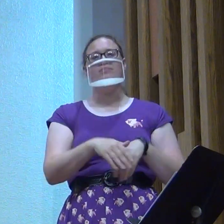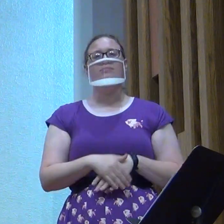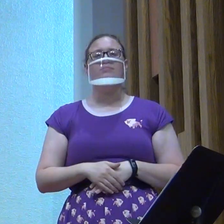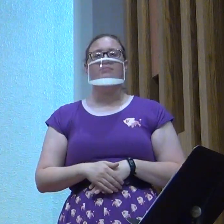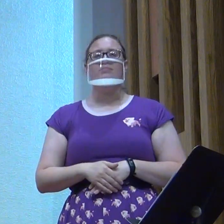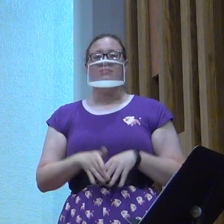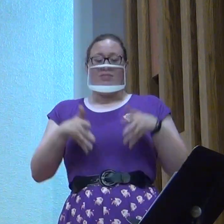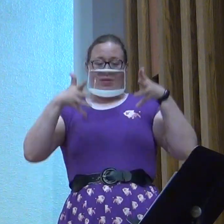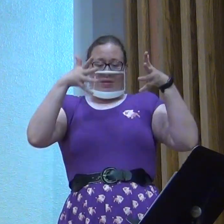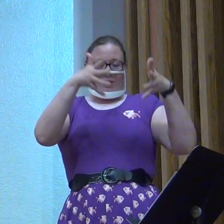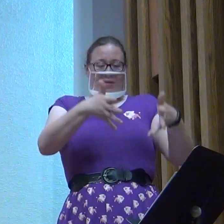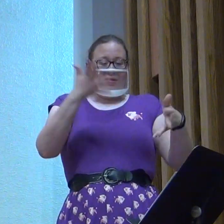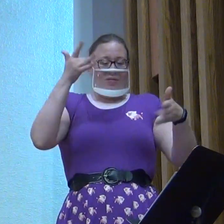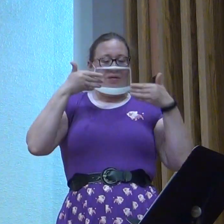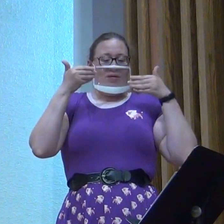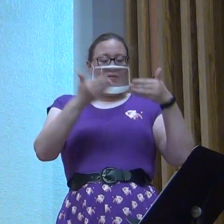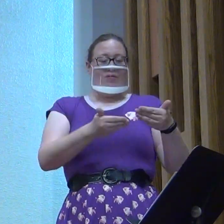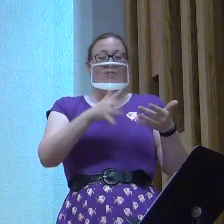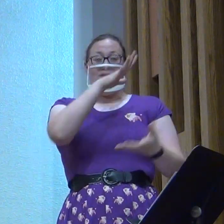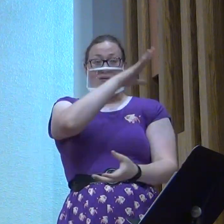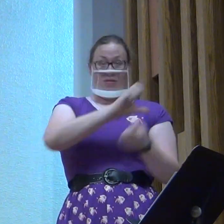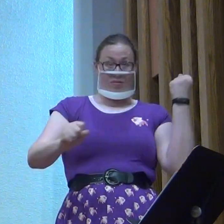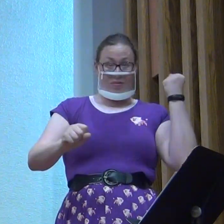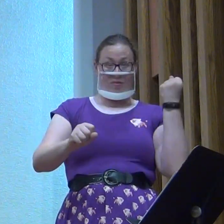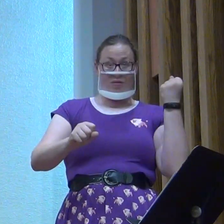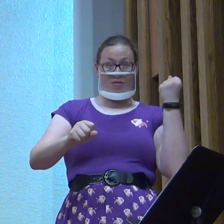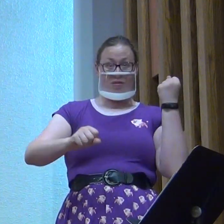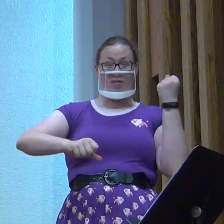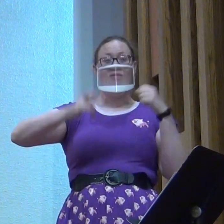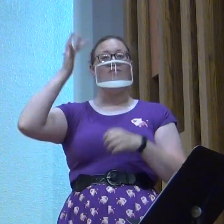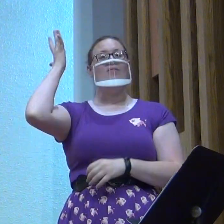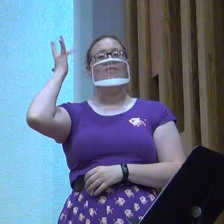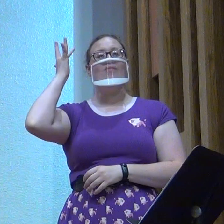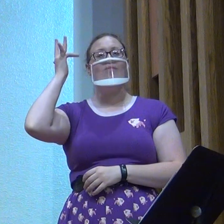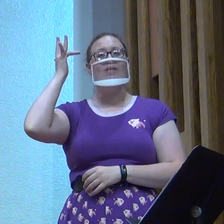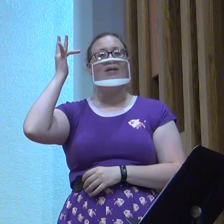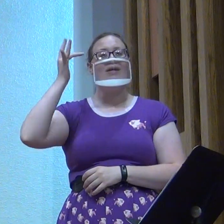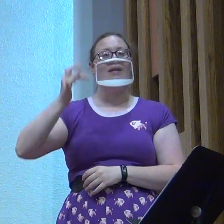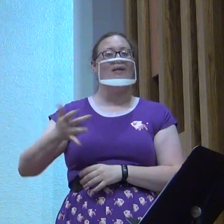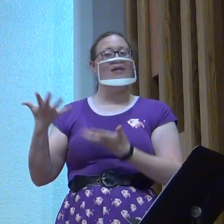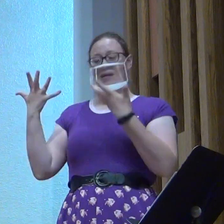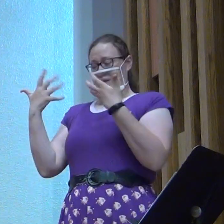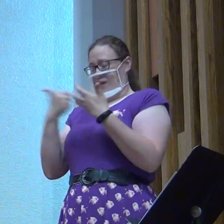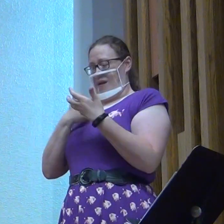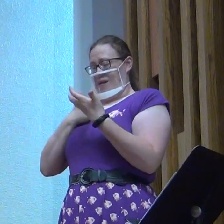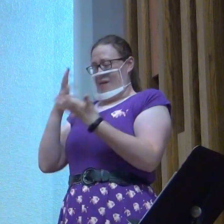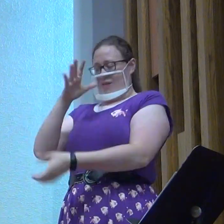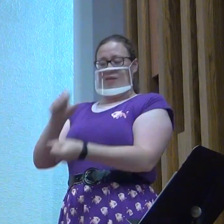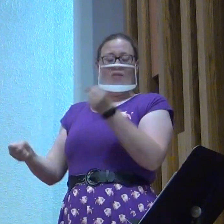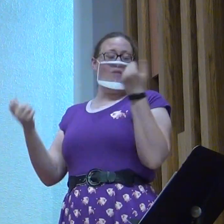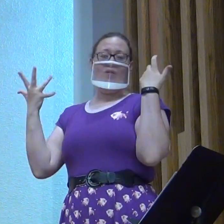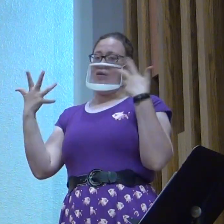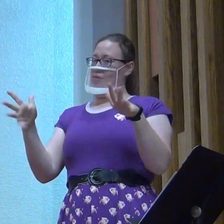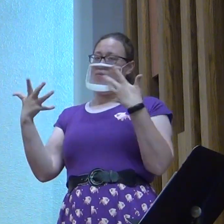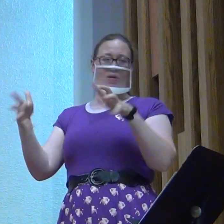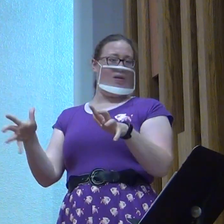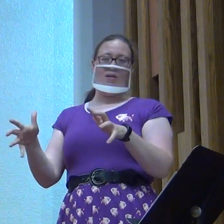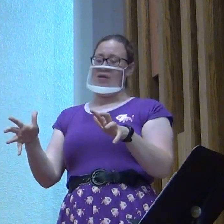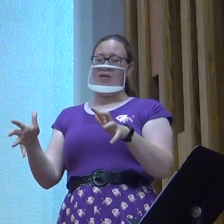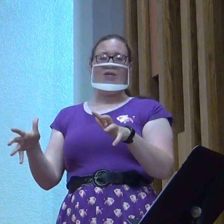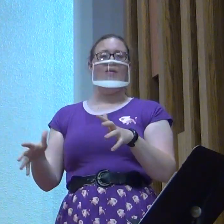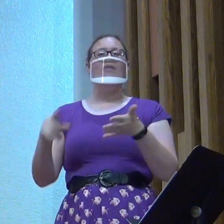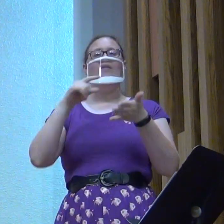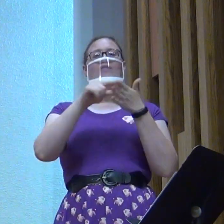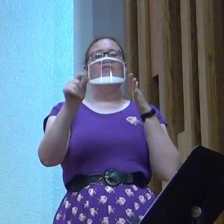We leave it to be destroyed in order to avoid being destroyed ourselves. Then in